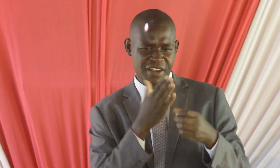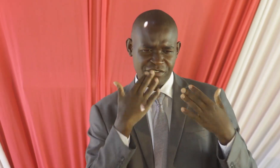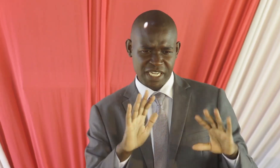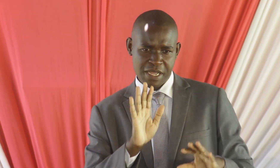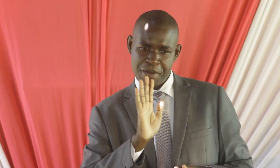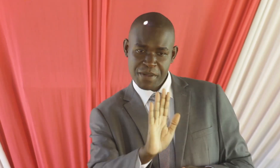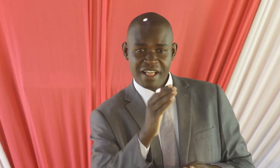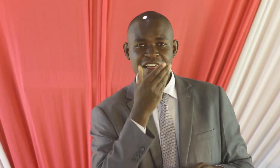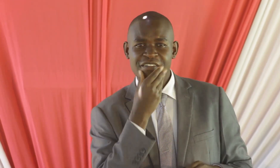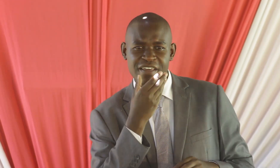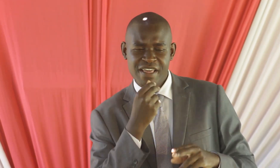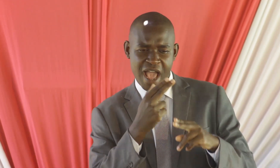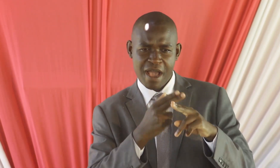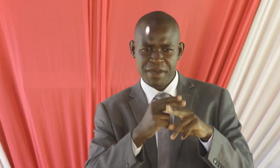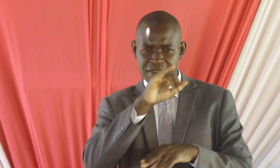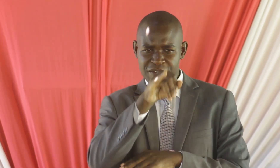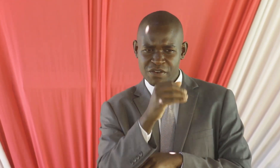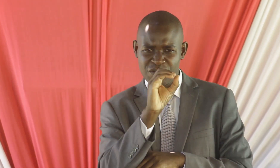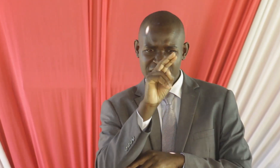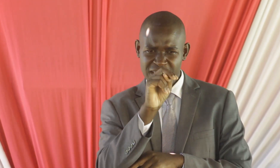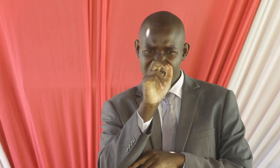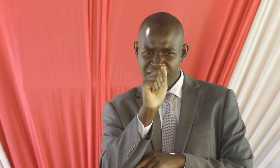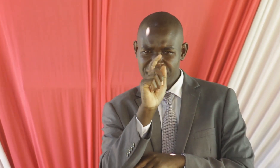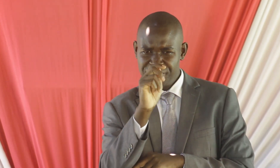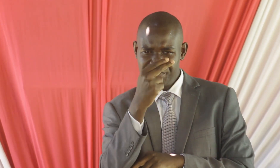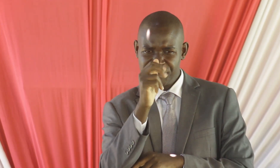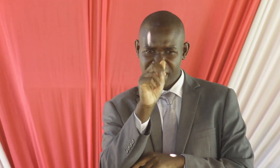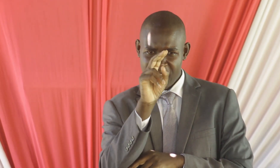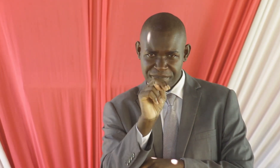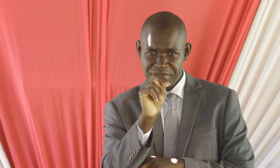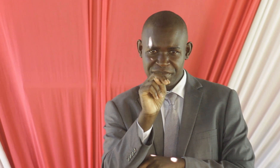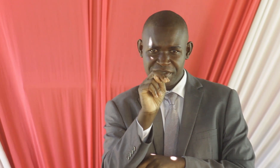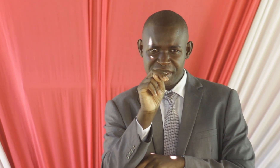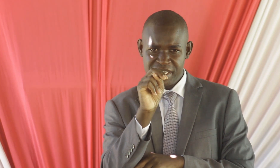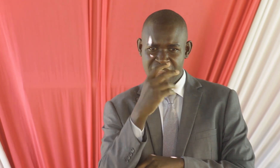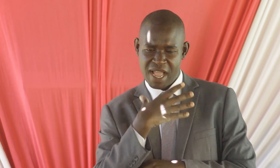for that has been before. Your father's name,